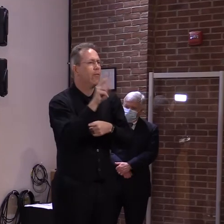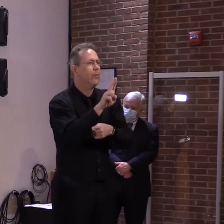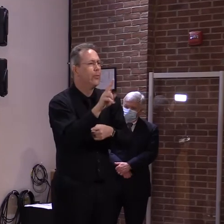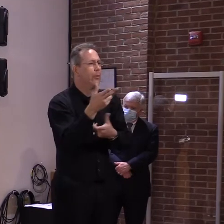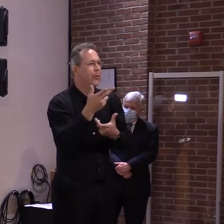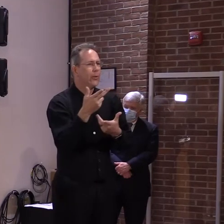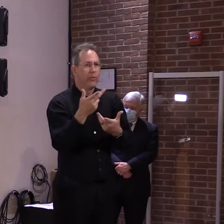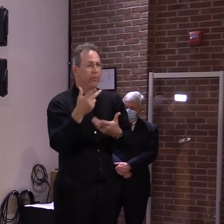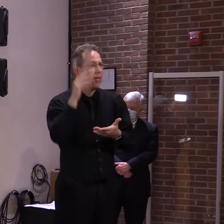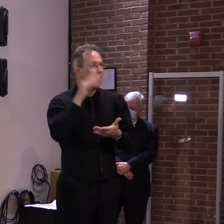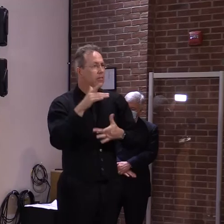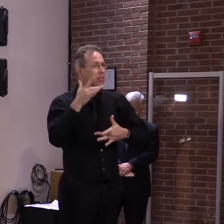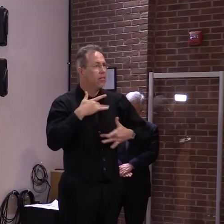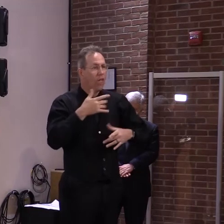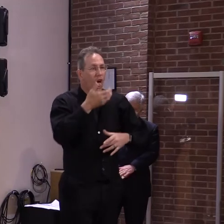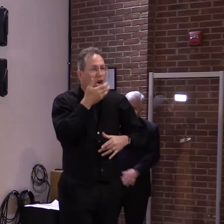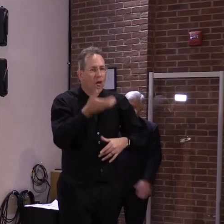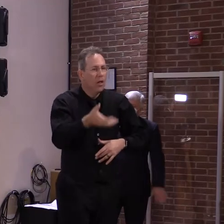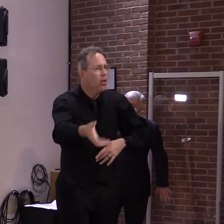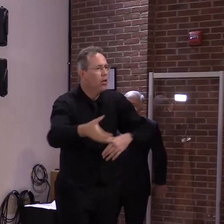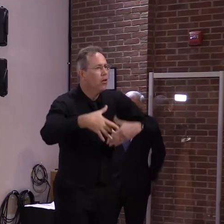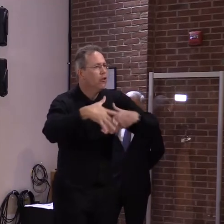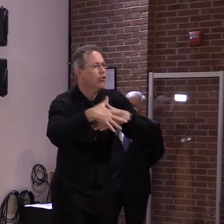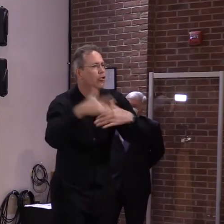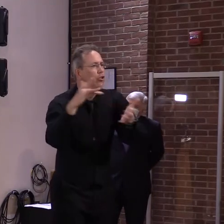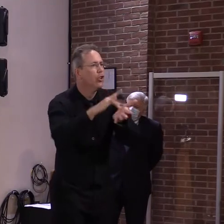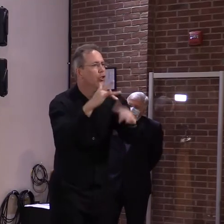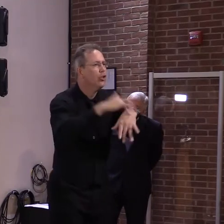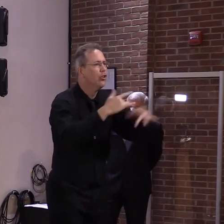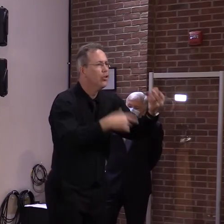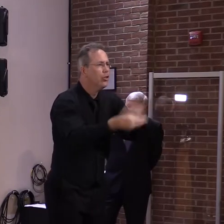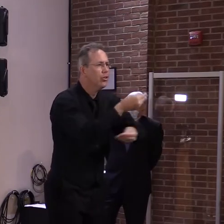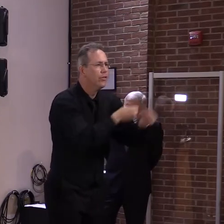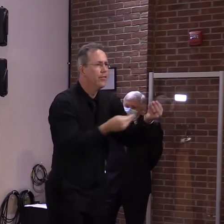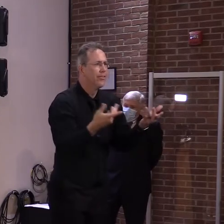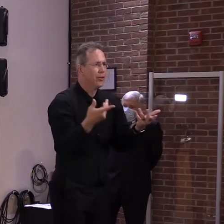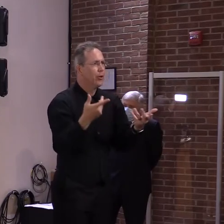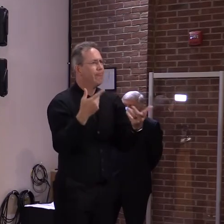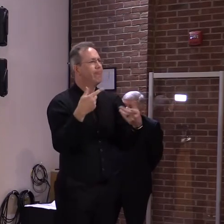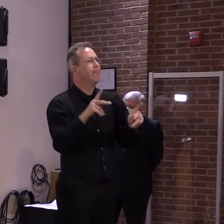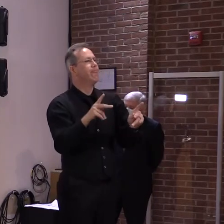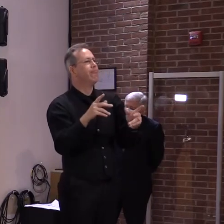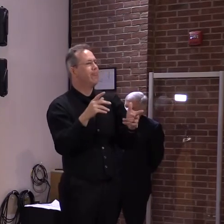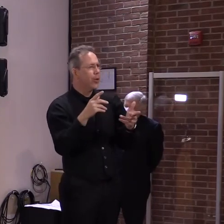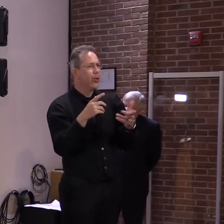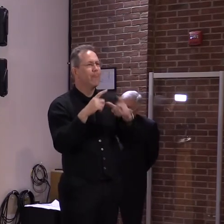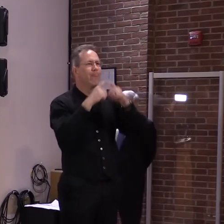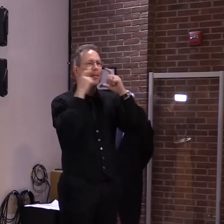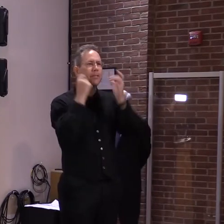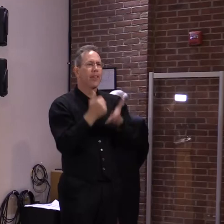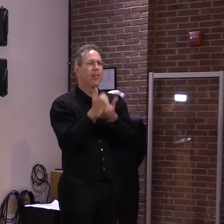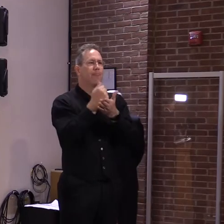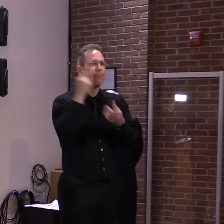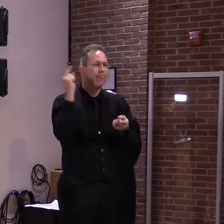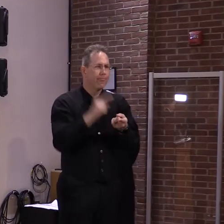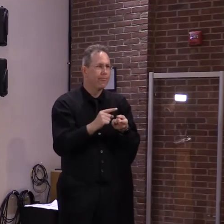the measures we took had an impact on that, as well as, you know, reducing gathering sizes, as well